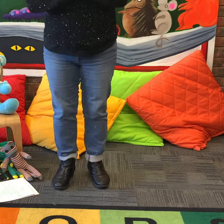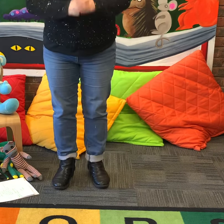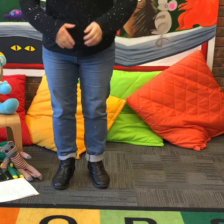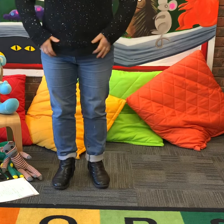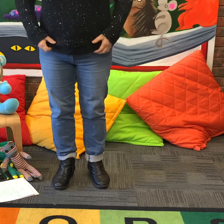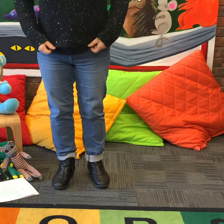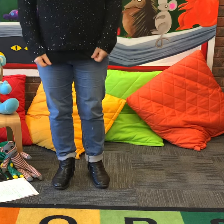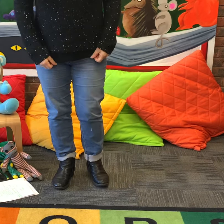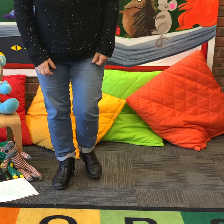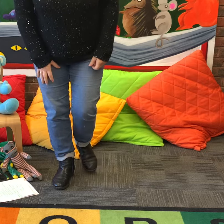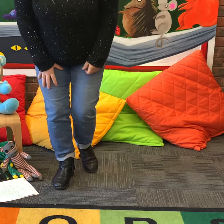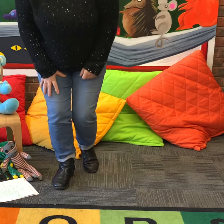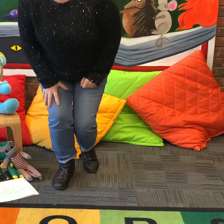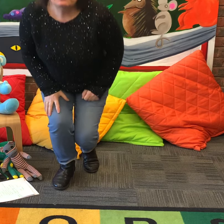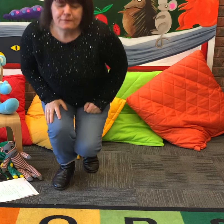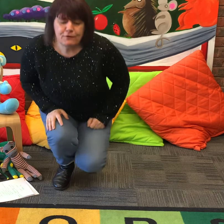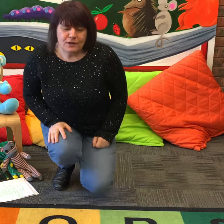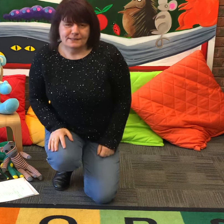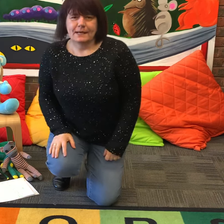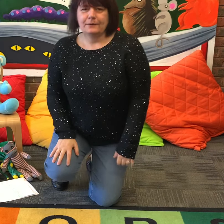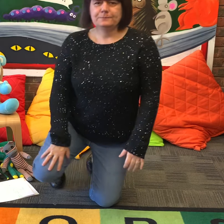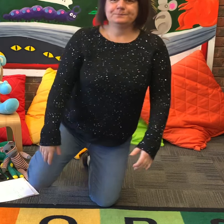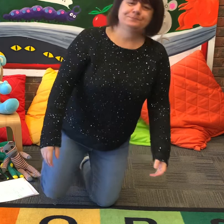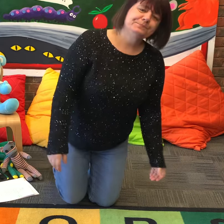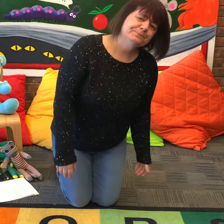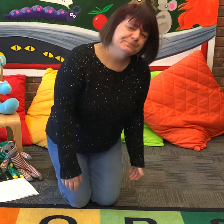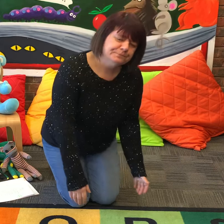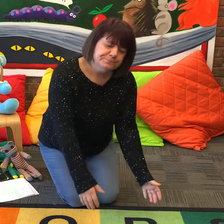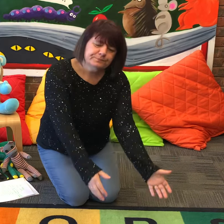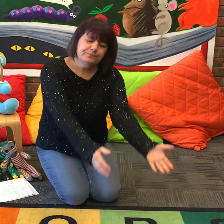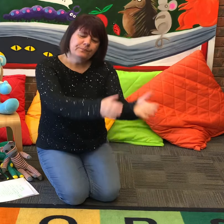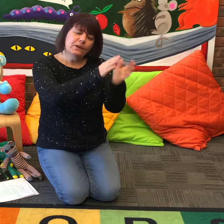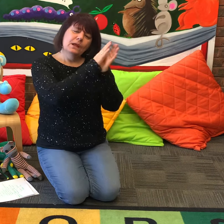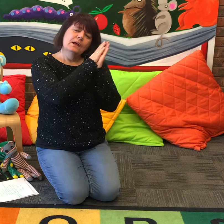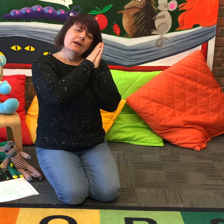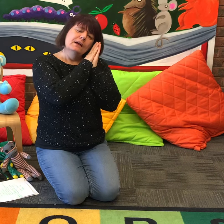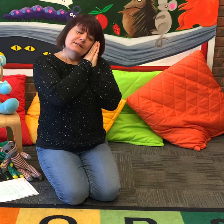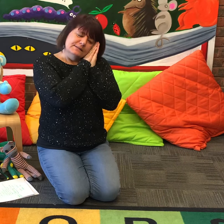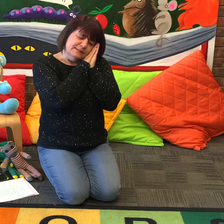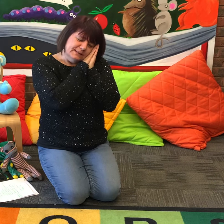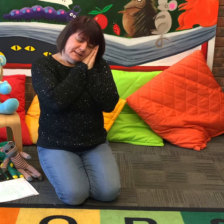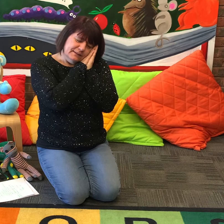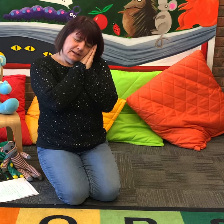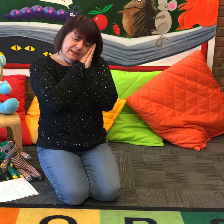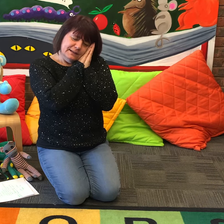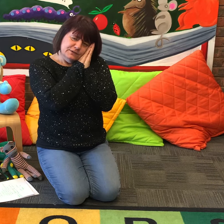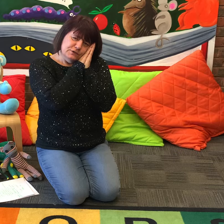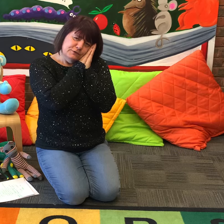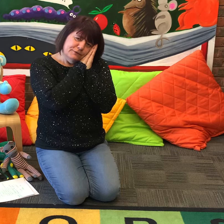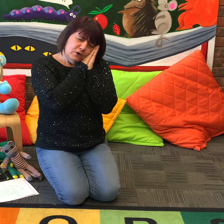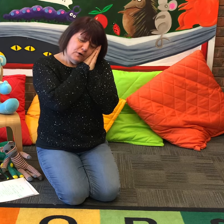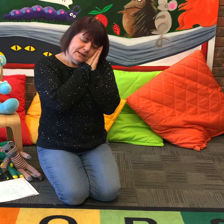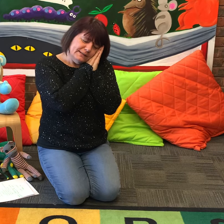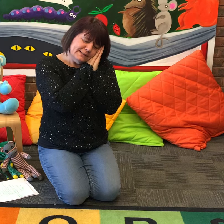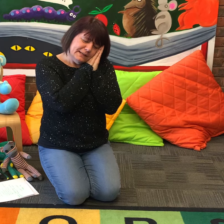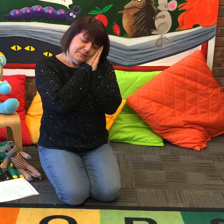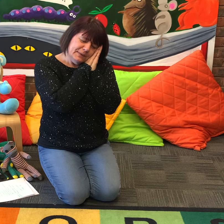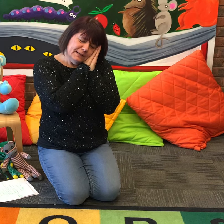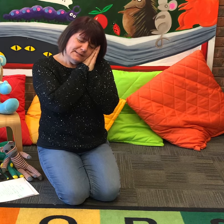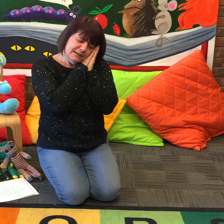Lovely. Can you lie down and be sleeping froggies now? See the little frog is sleeping till